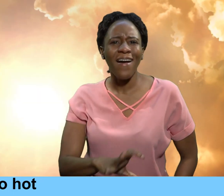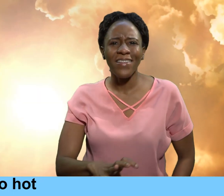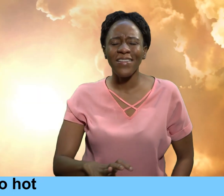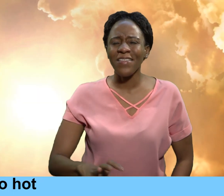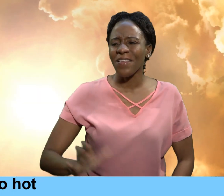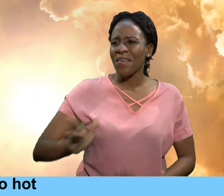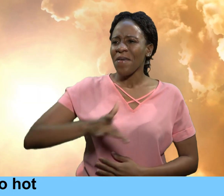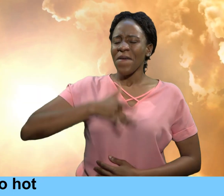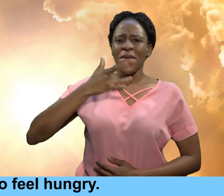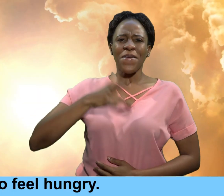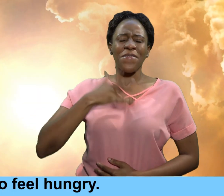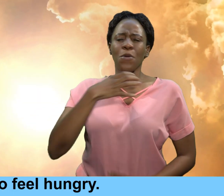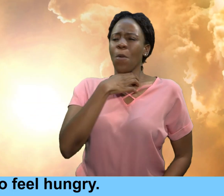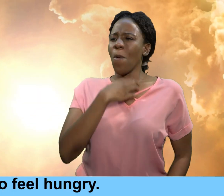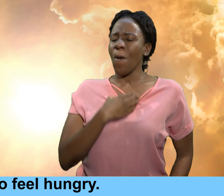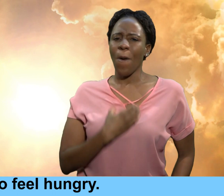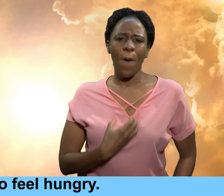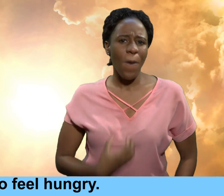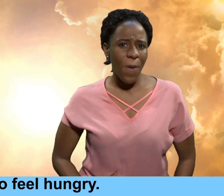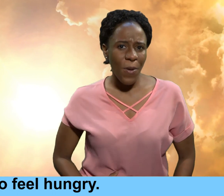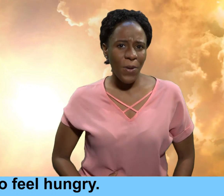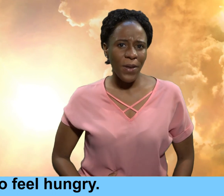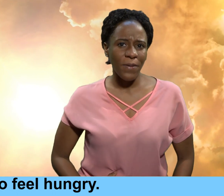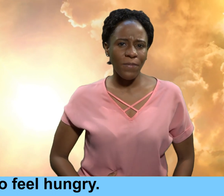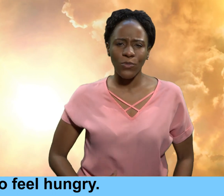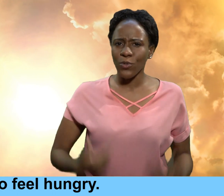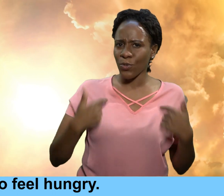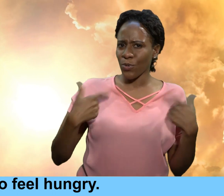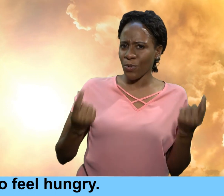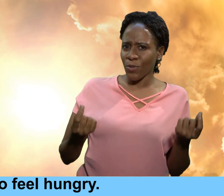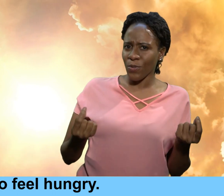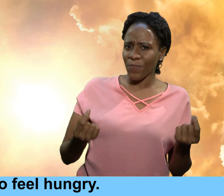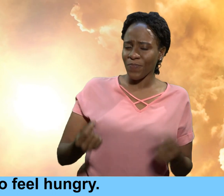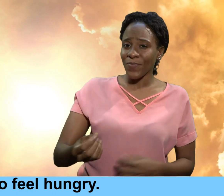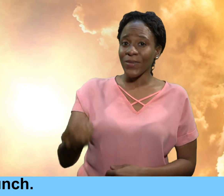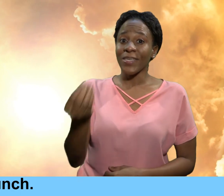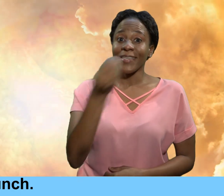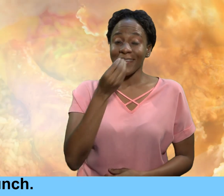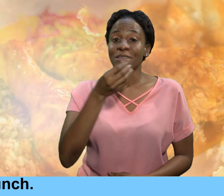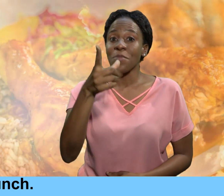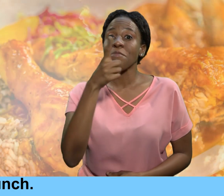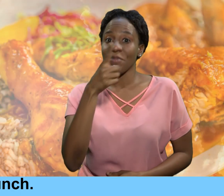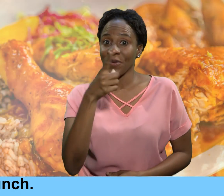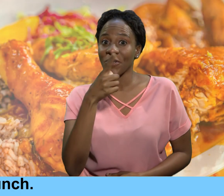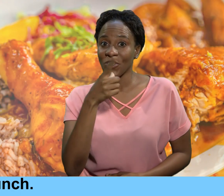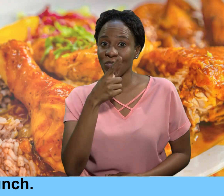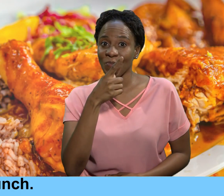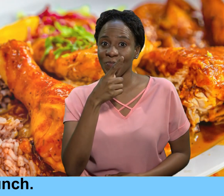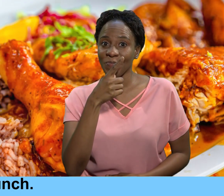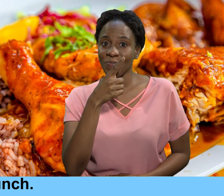The sun was so hot and I started to feel hungry. So I had my